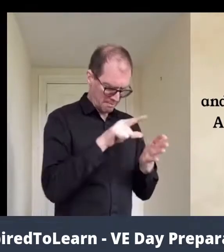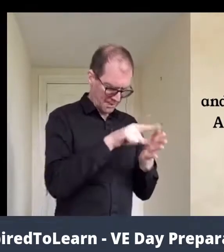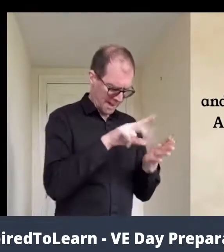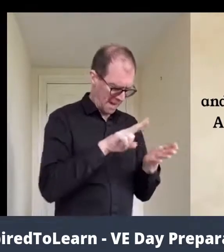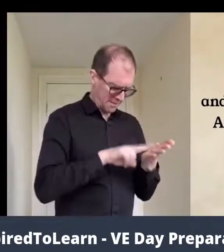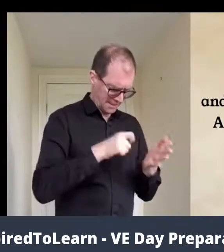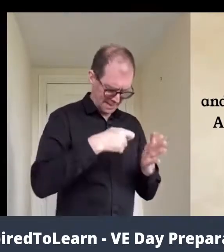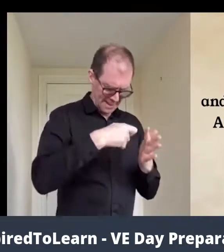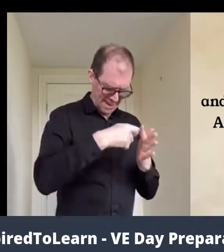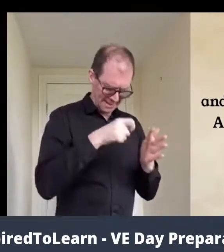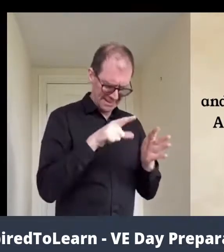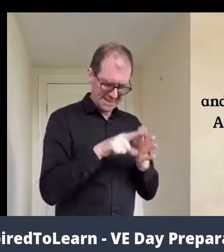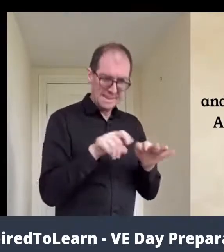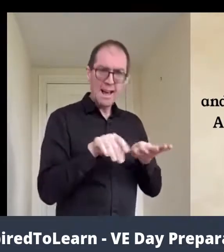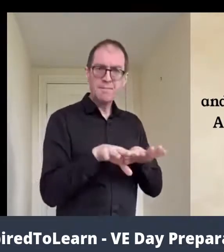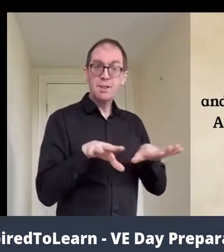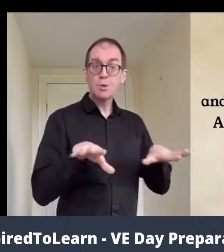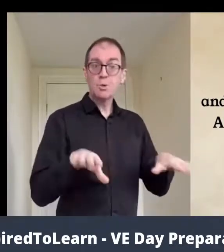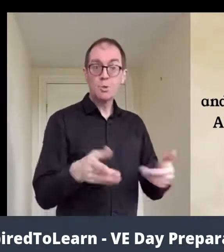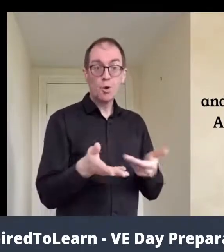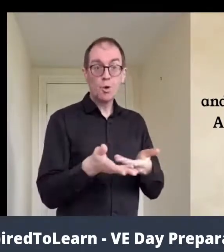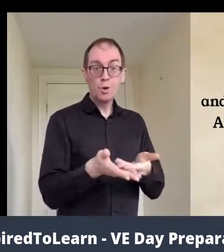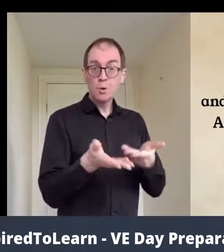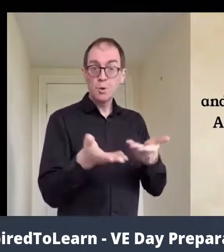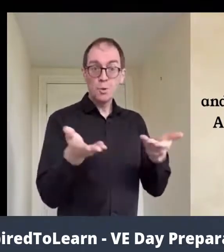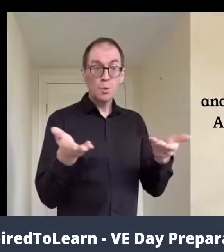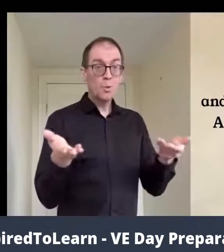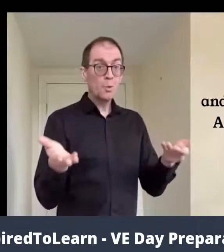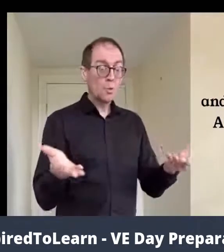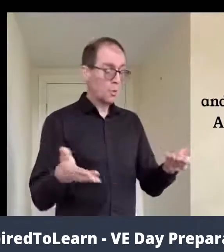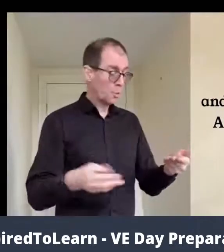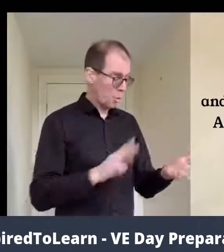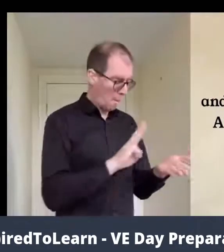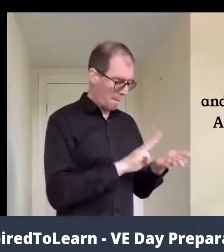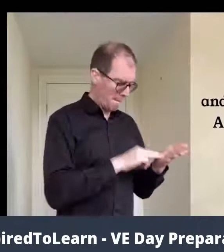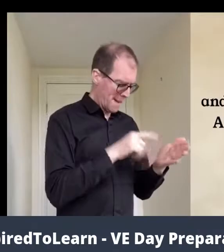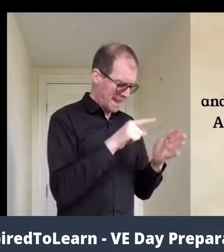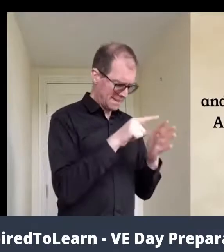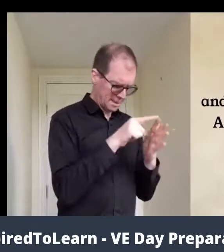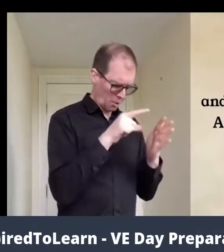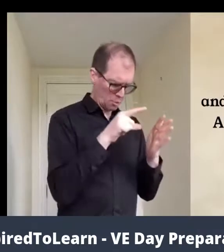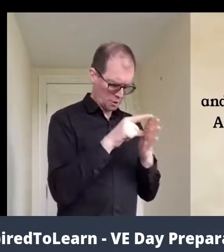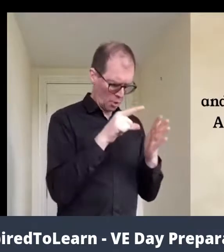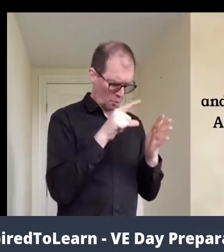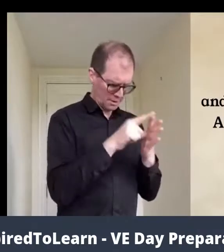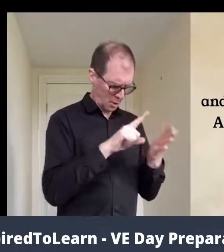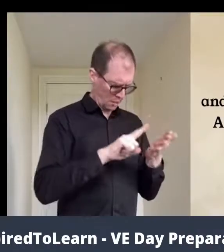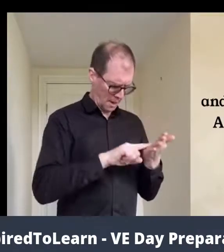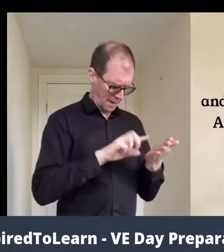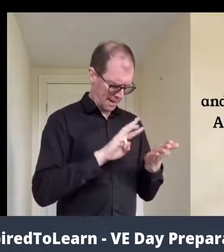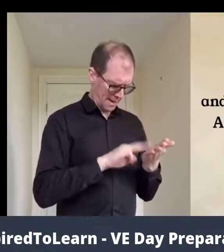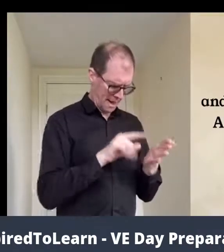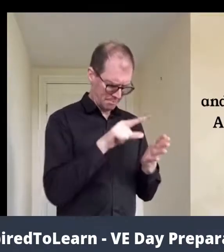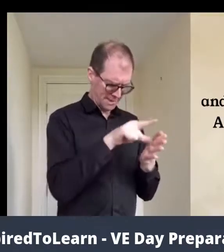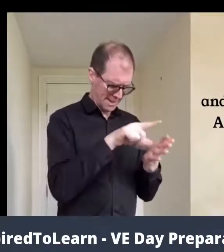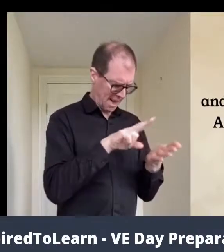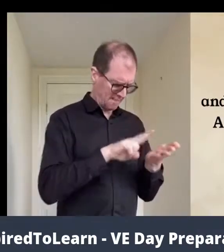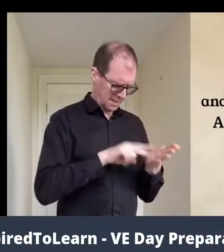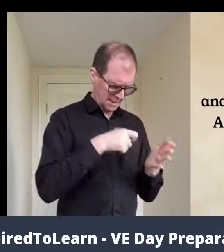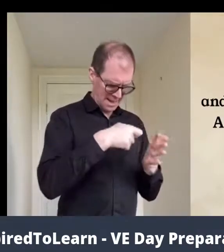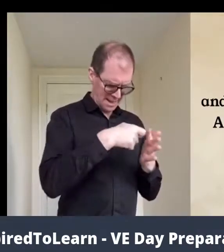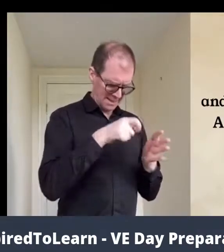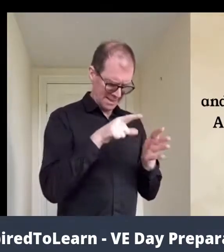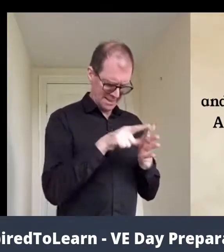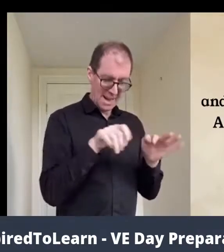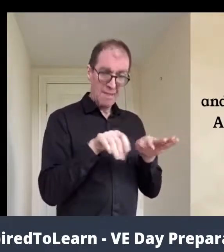lambsy diving, a kiddly divey too, wouldn't you? Oh, Mairzy Doats and Dozy Doats and little lambsy diving,